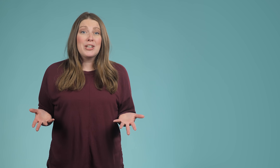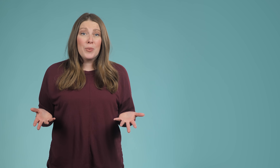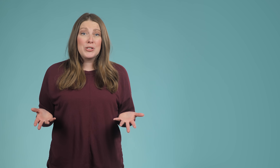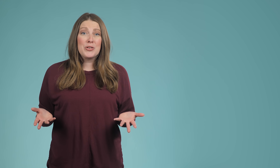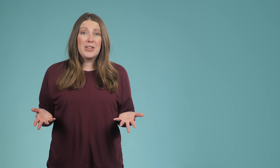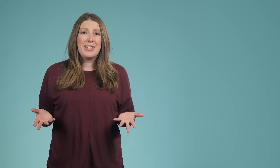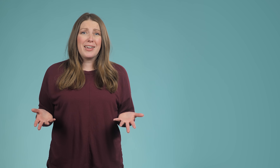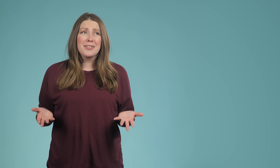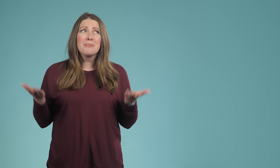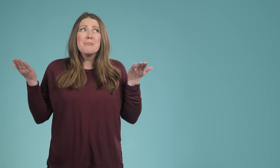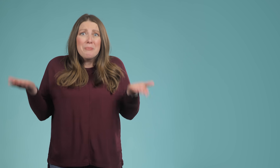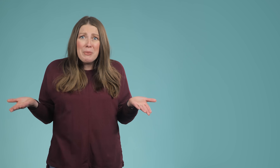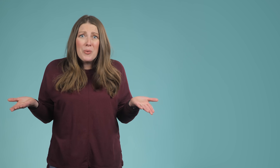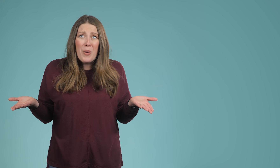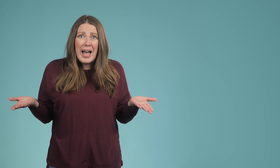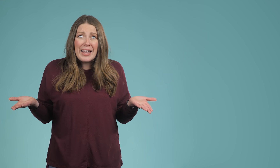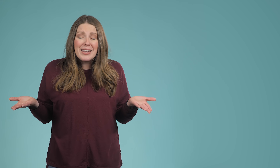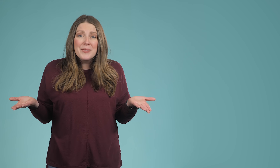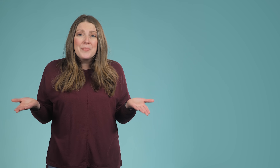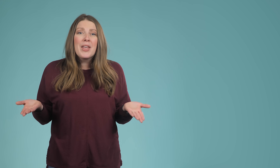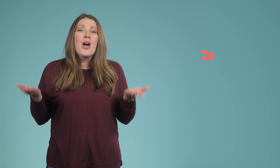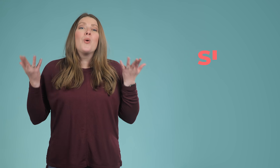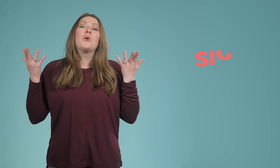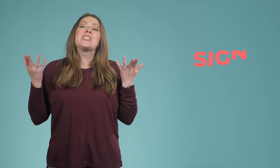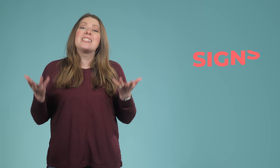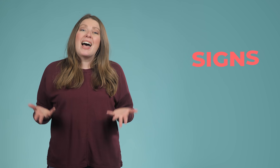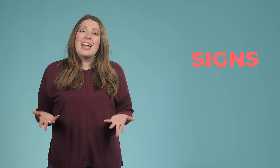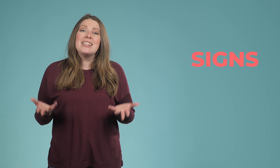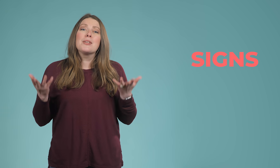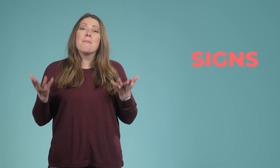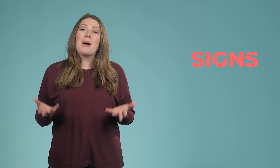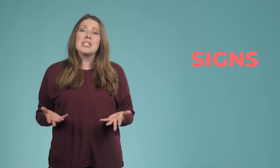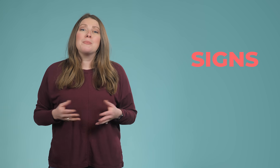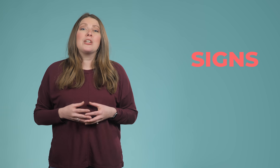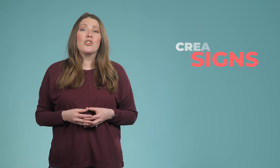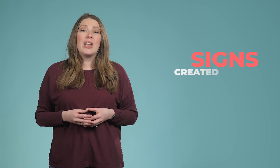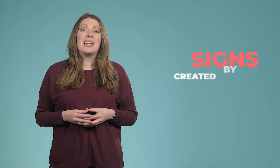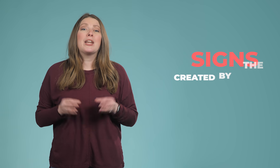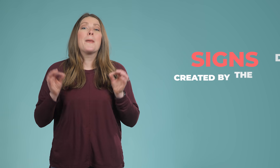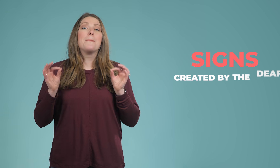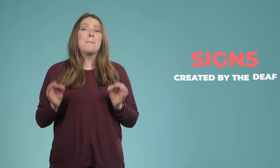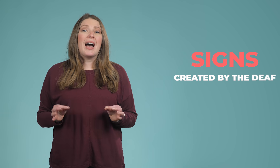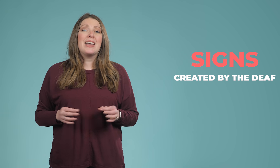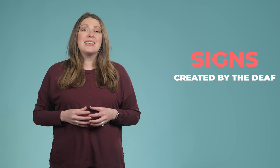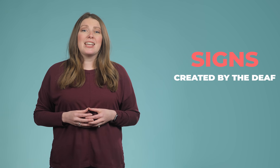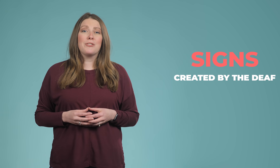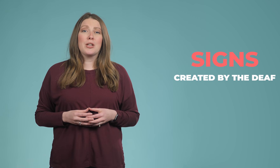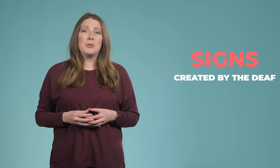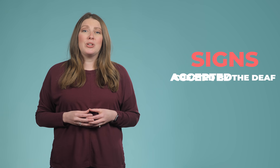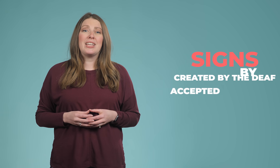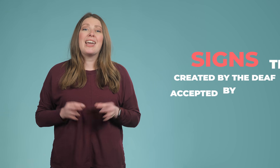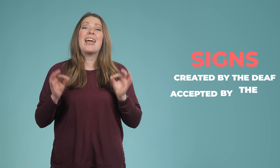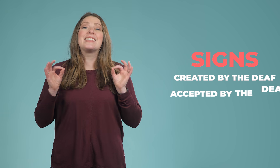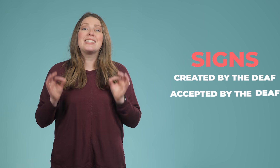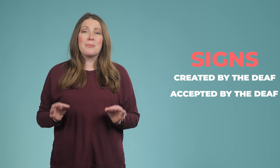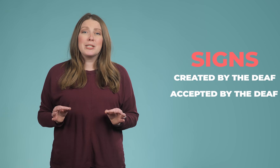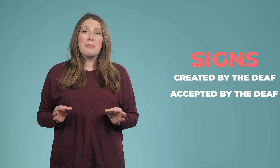what you're thinking, but why? Well, signs must be created by the deaf community, accepted by